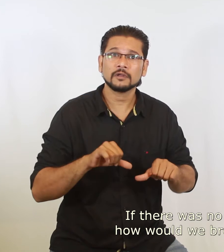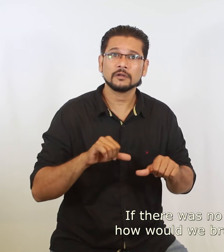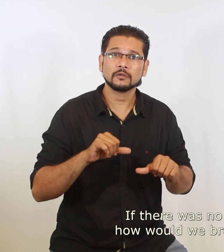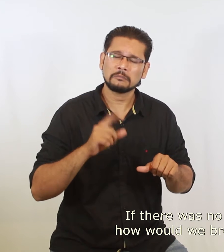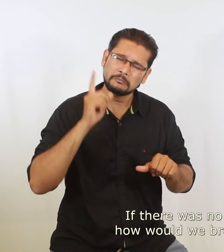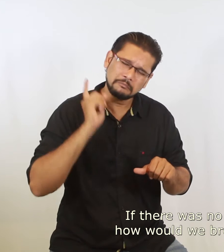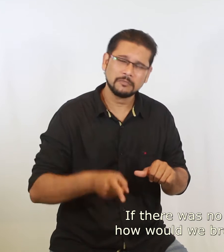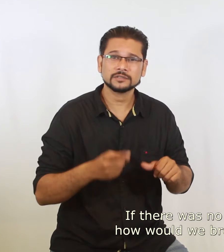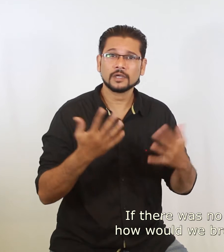we